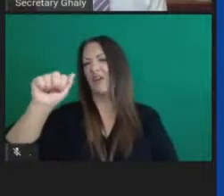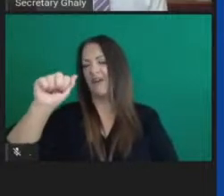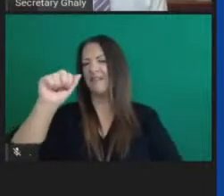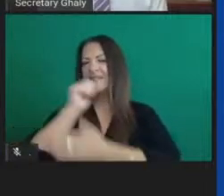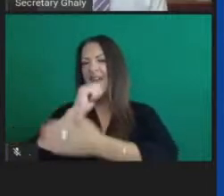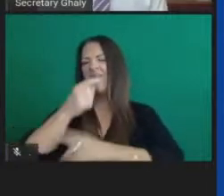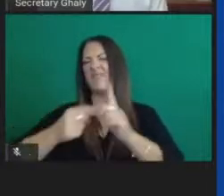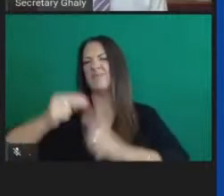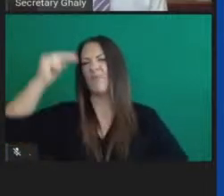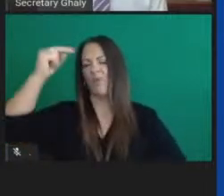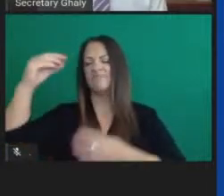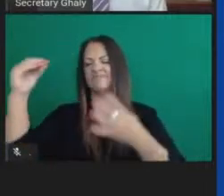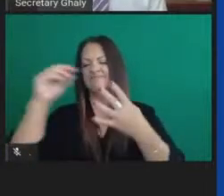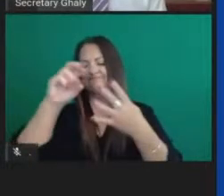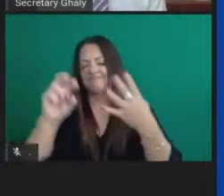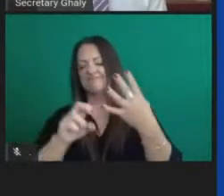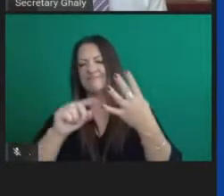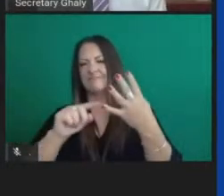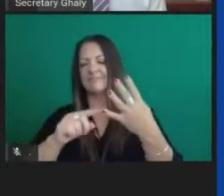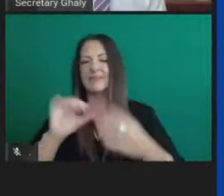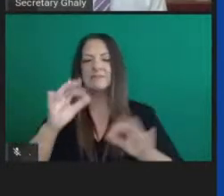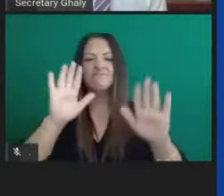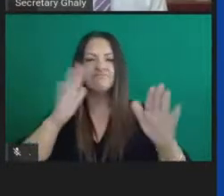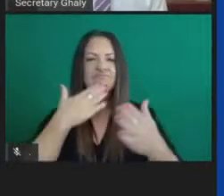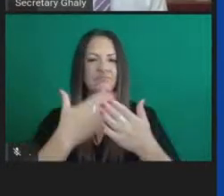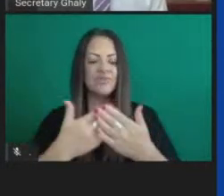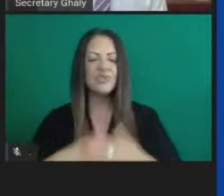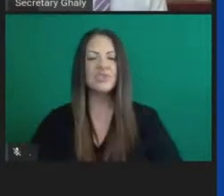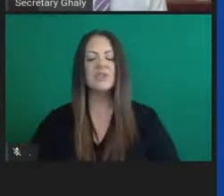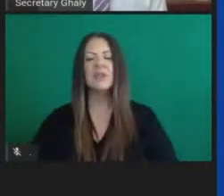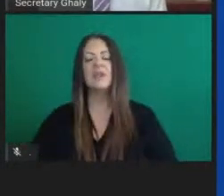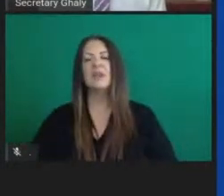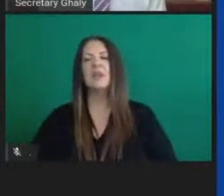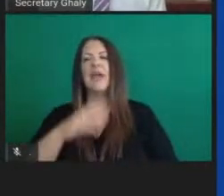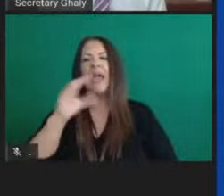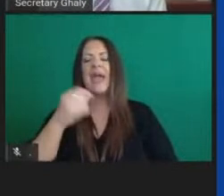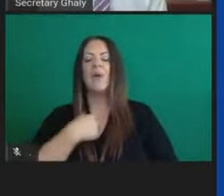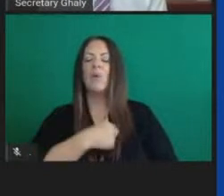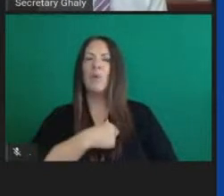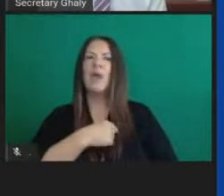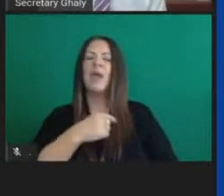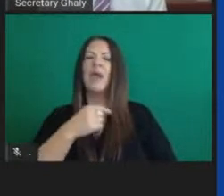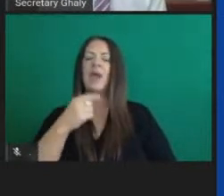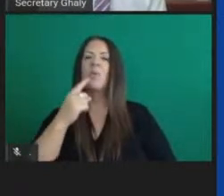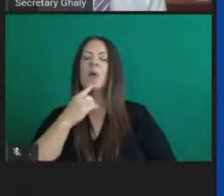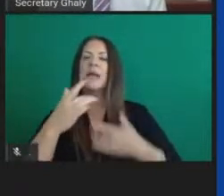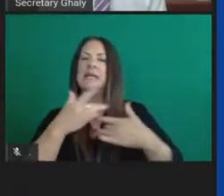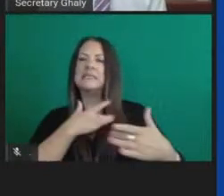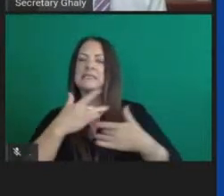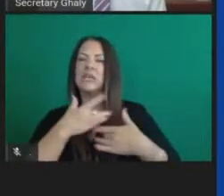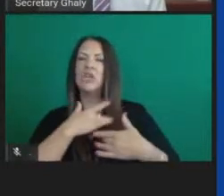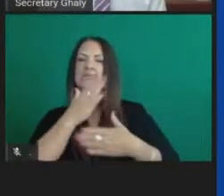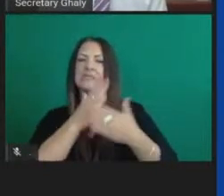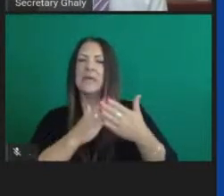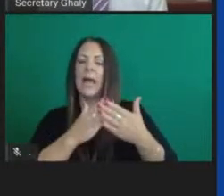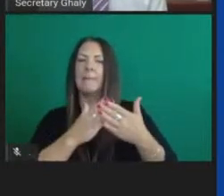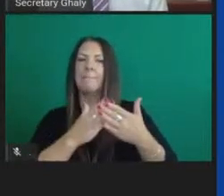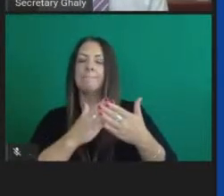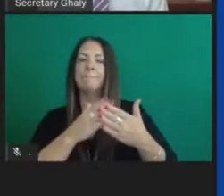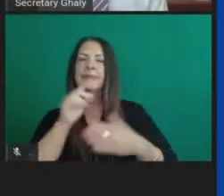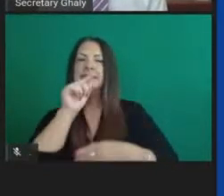missed the threshold for their red tier and were potentially being considered to move back into the purple